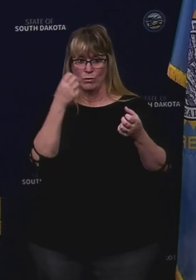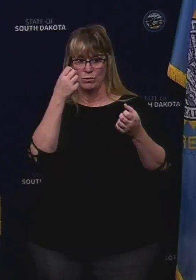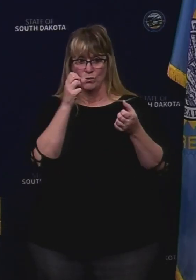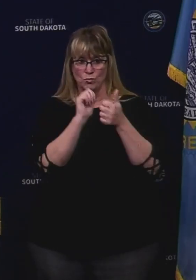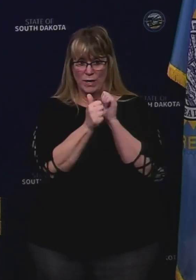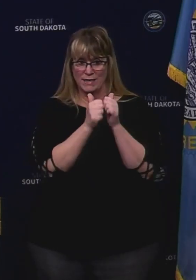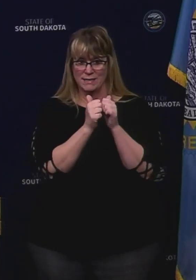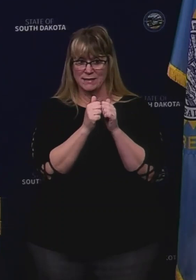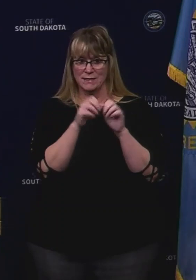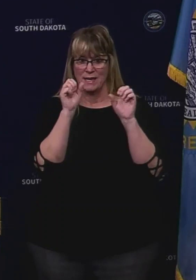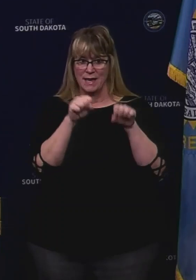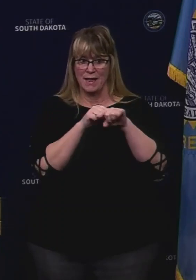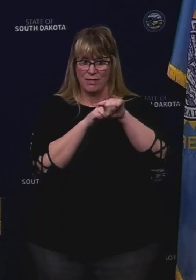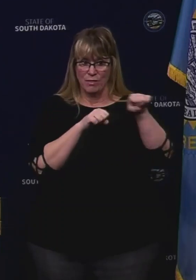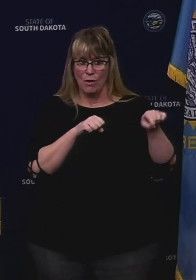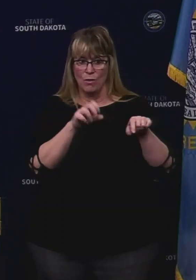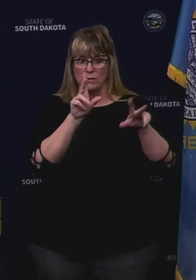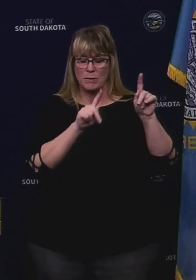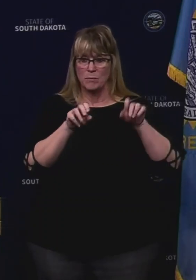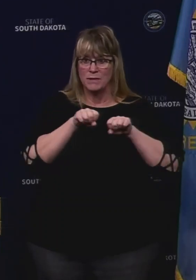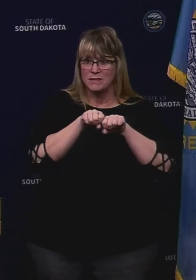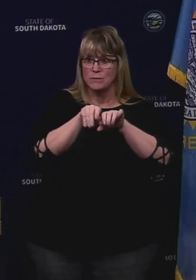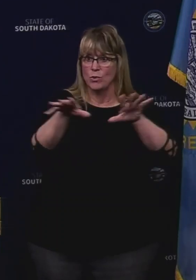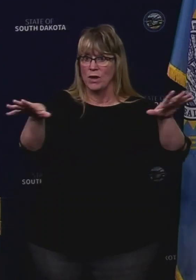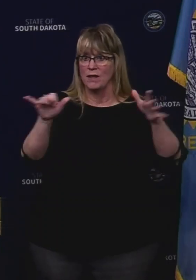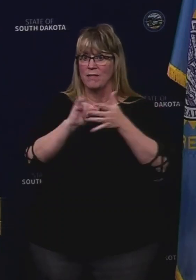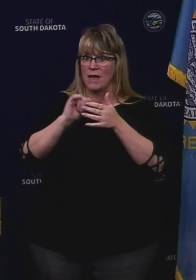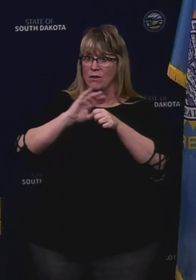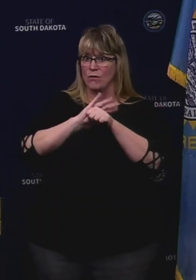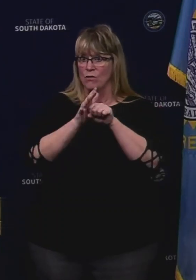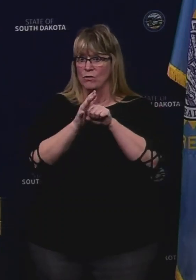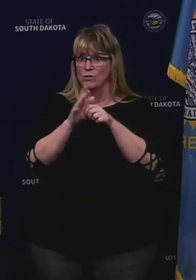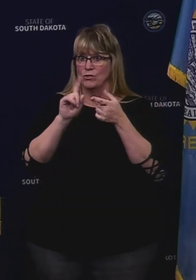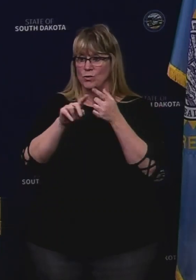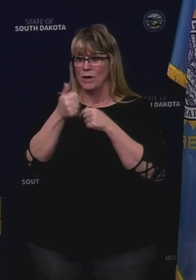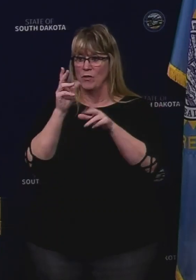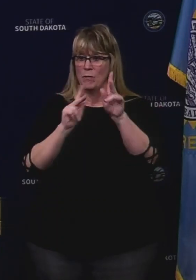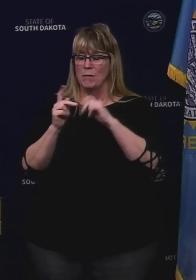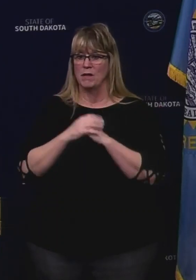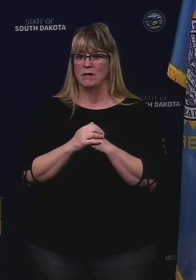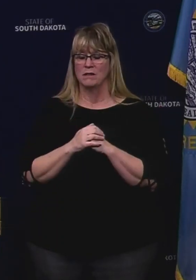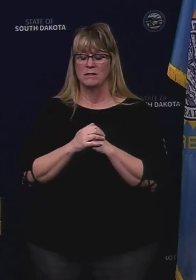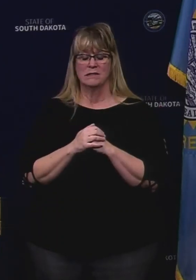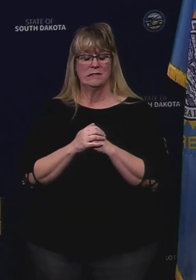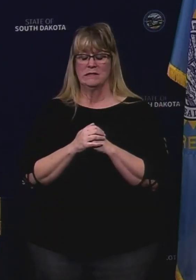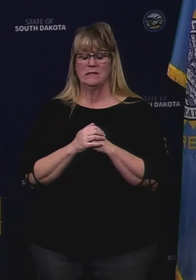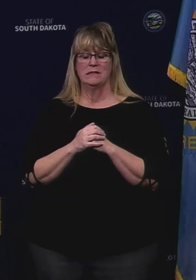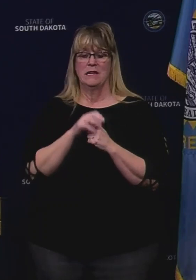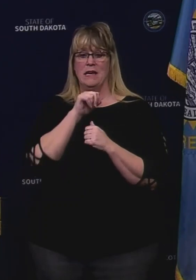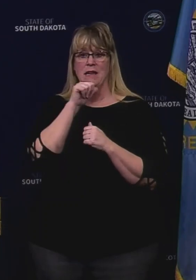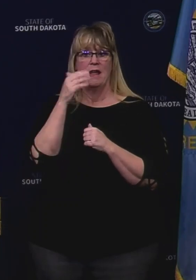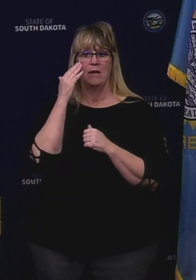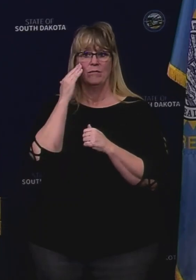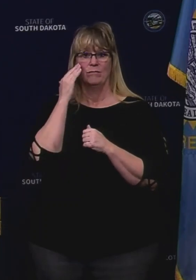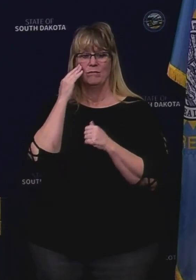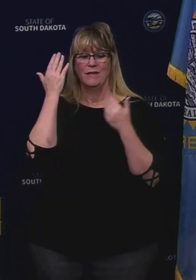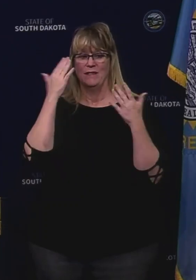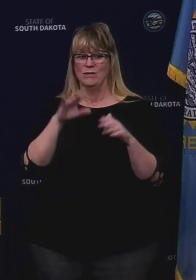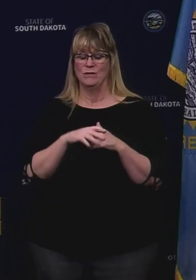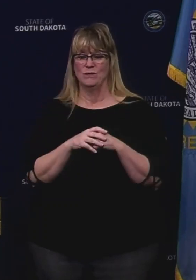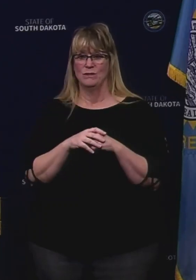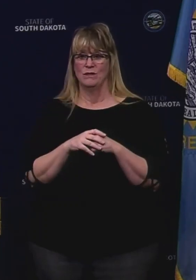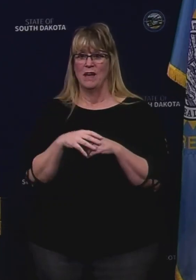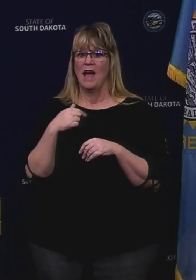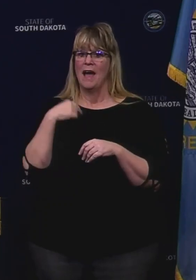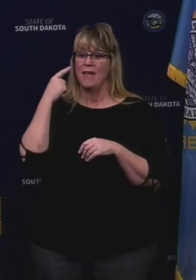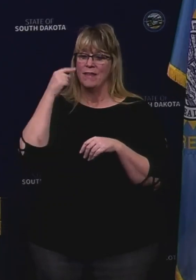see if they could possibly be spreading the coronavirus? Not that I'm aware of, JP. I think that